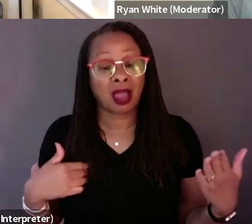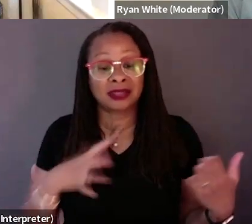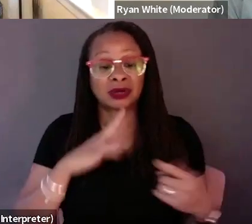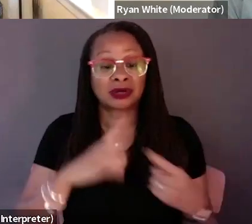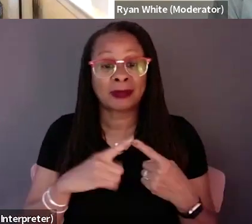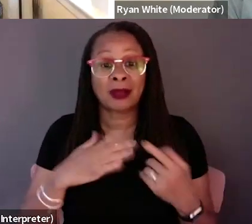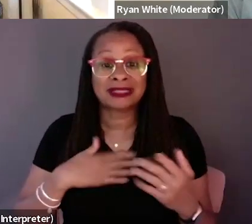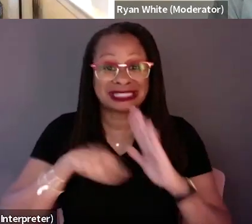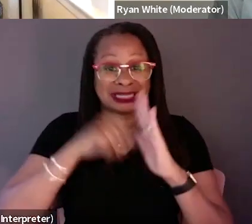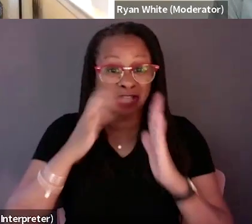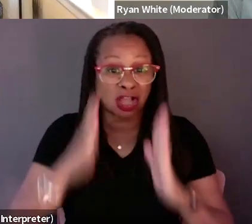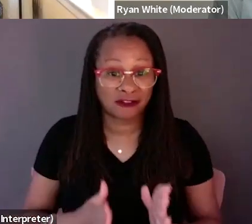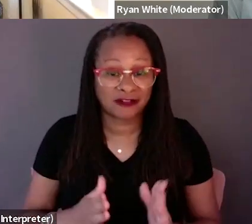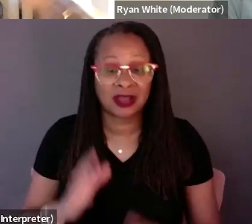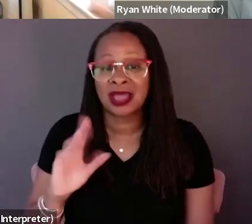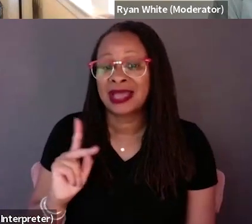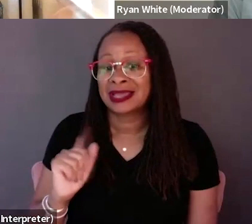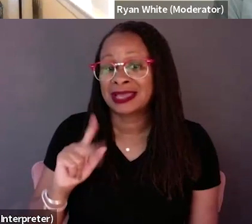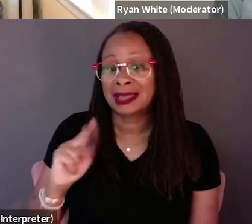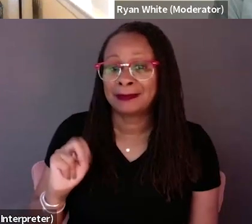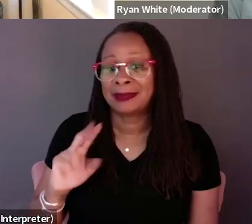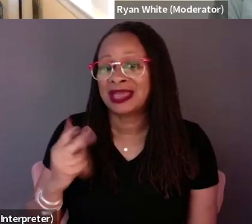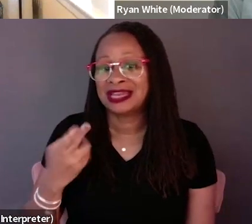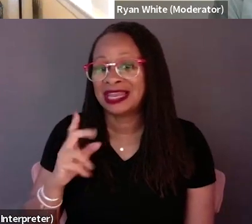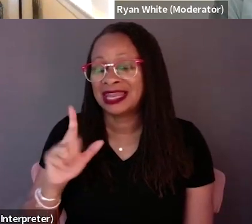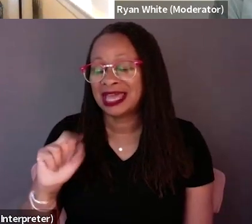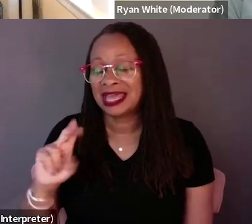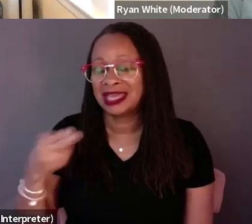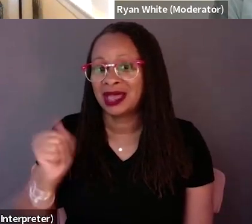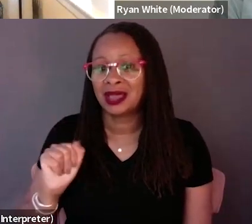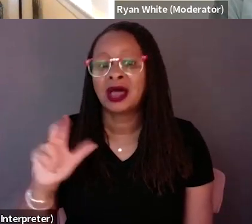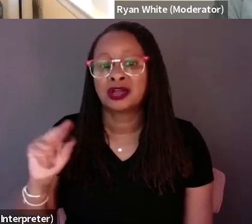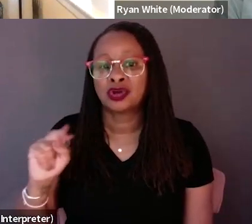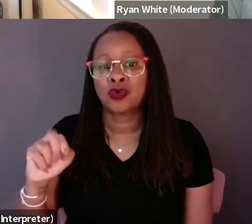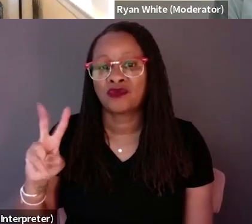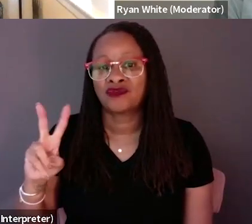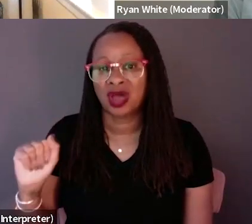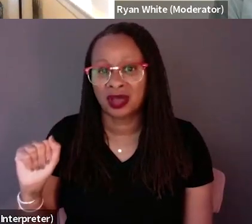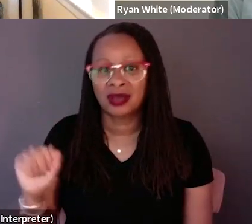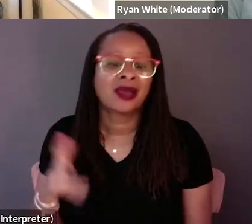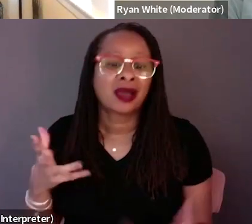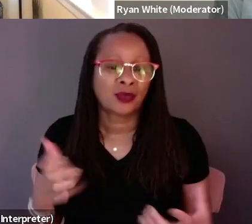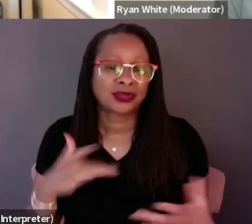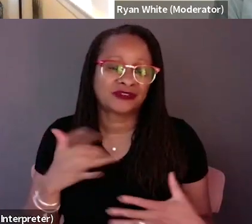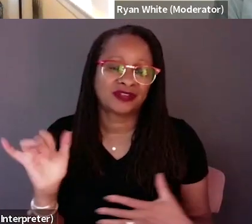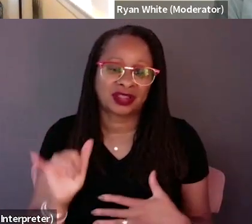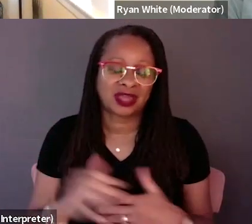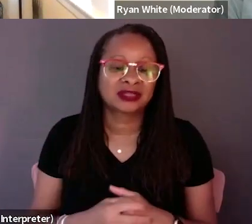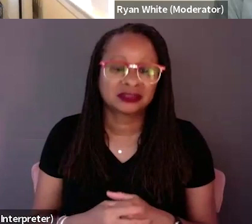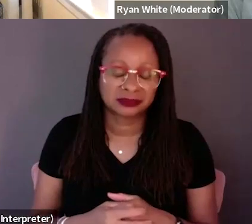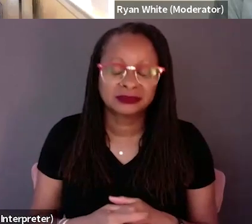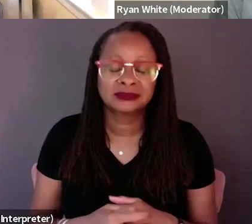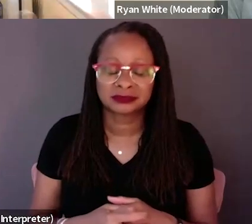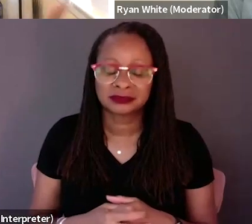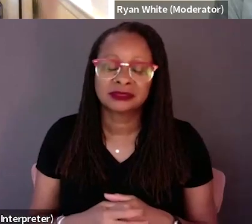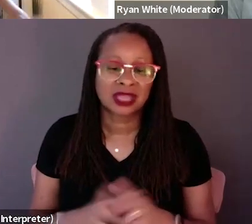the cinematographers, Kate Fallon and Leia Anova, was, I want this to feel like